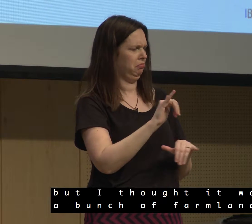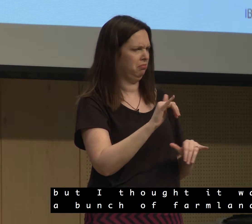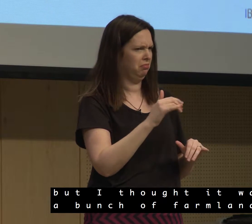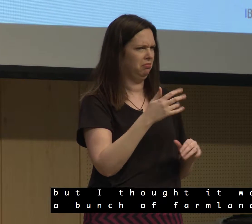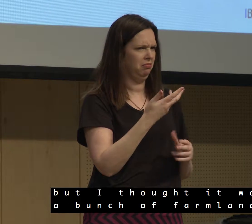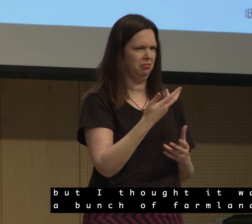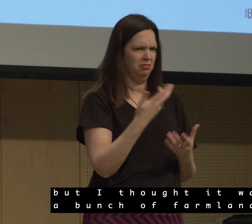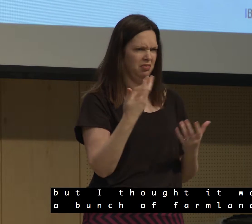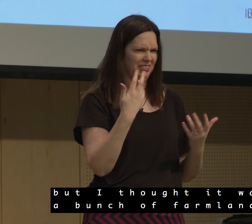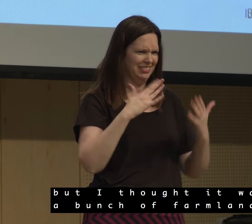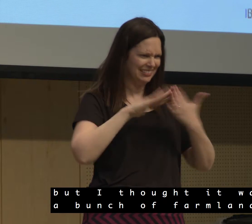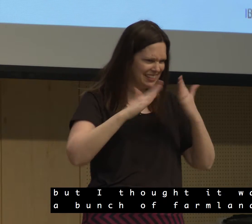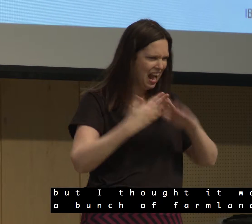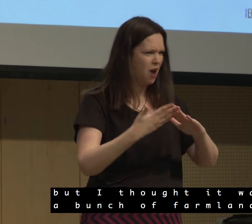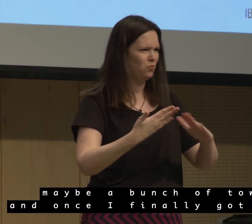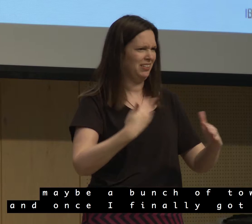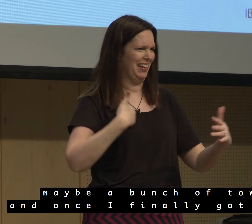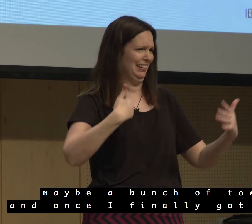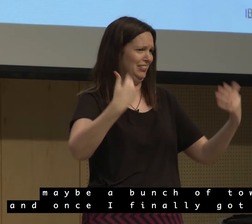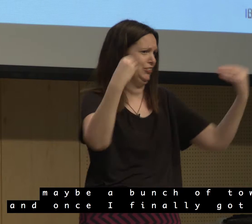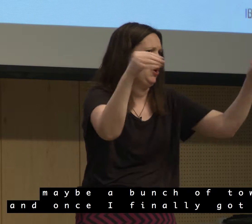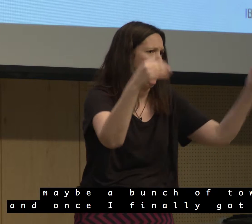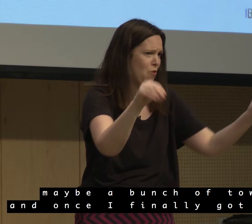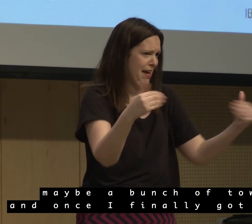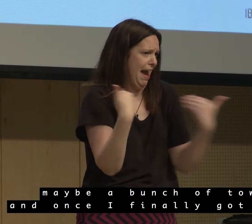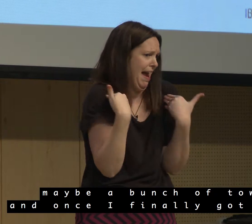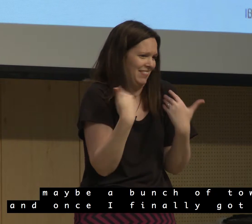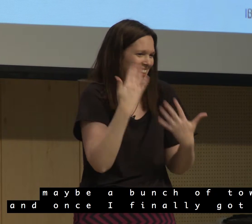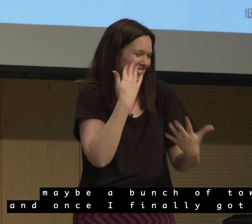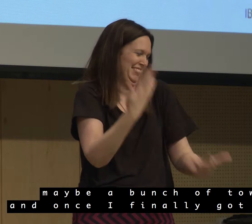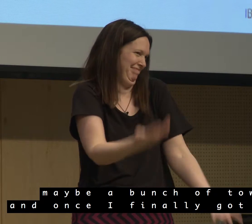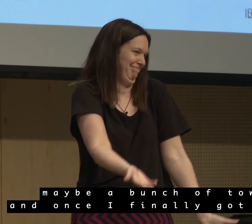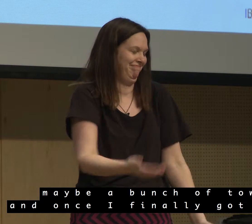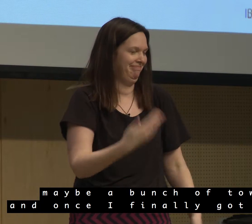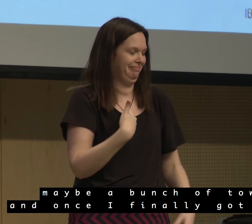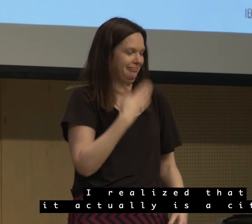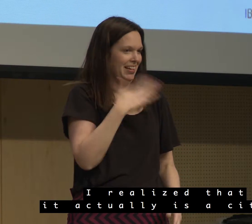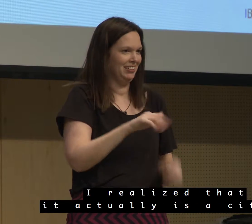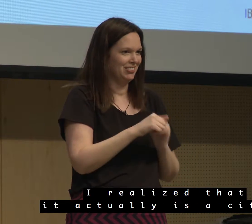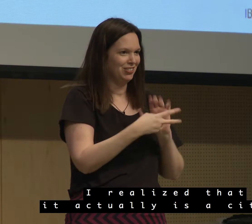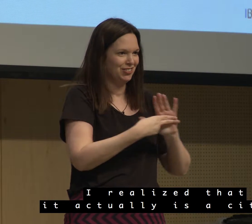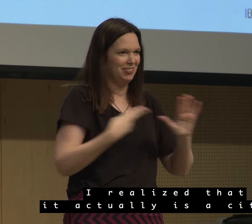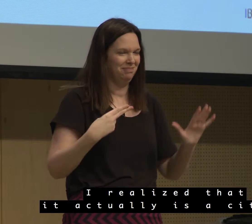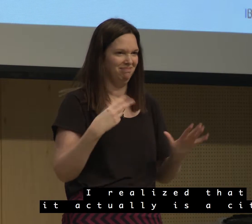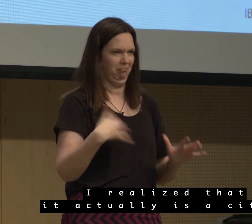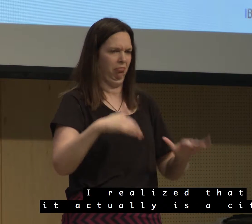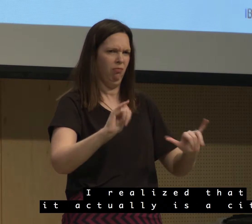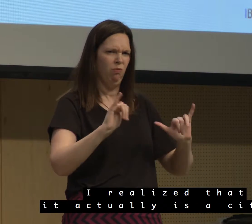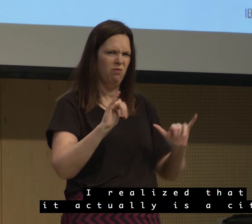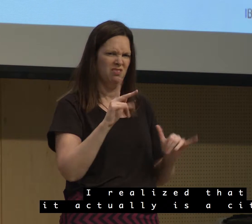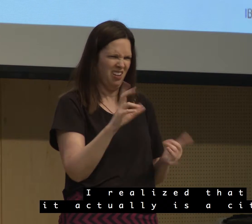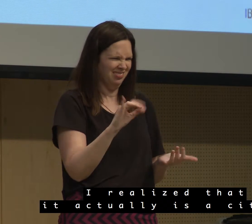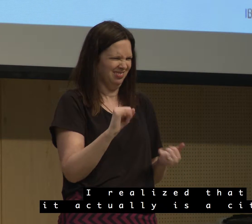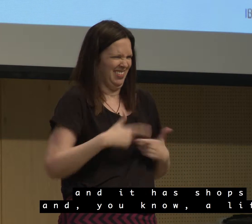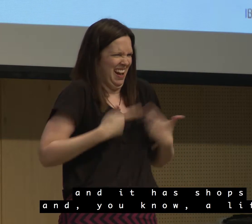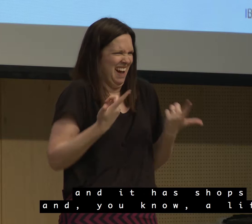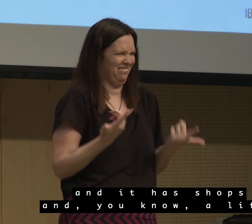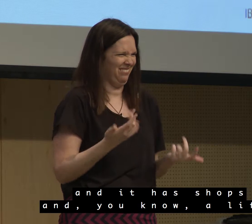before, but I thought it was a bunch of farmlands, maybe a bunch of towns. And once I finally got there, I realized that it actually is a city, and it